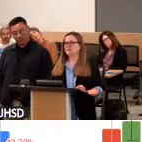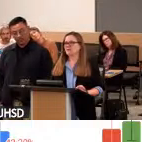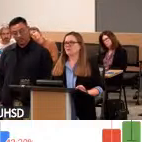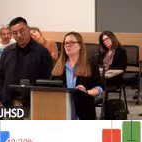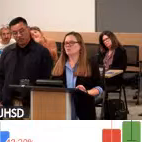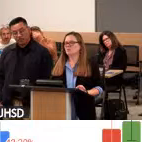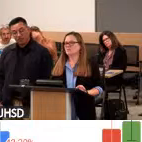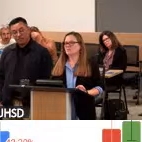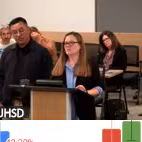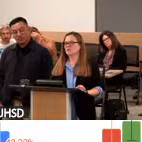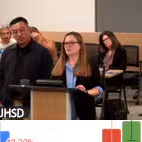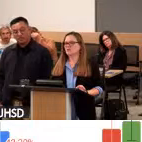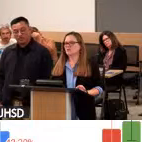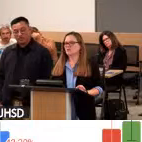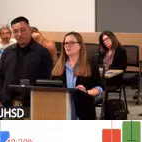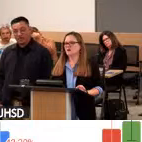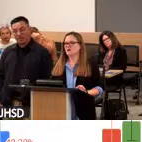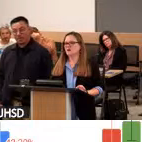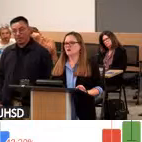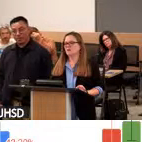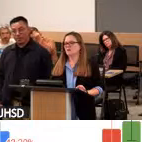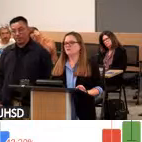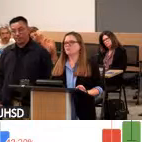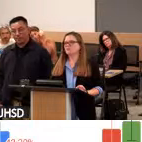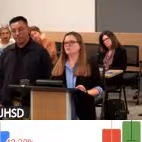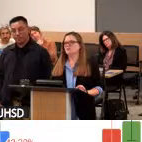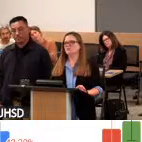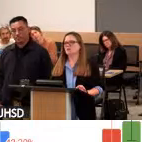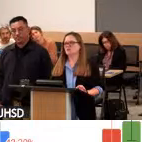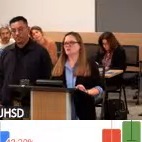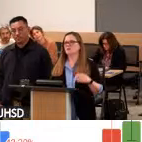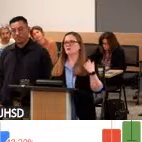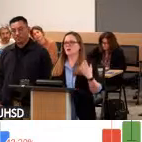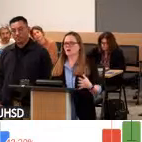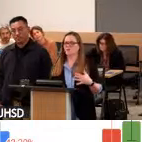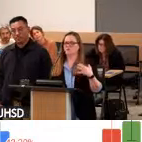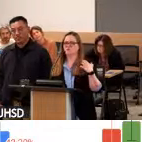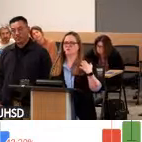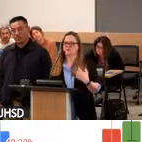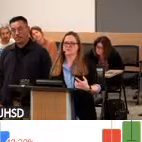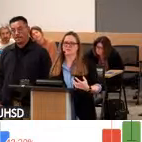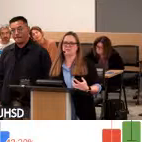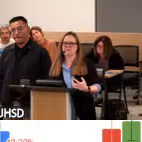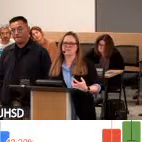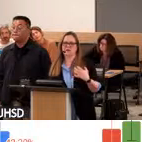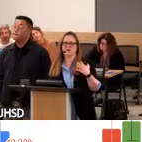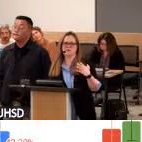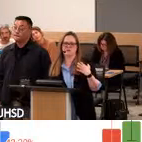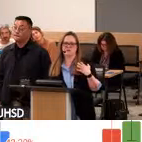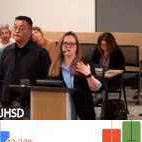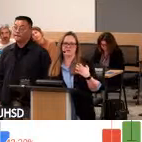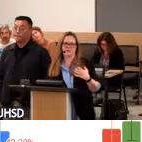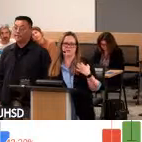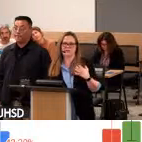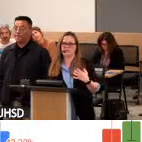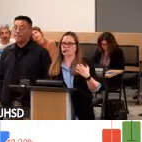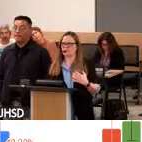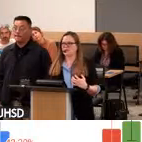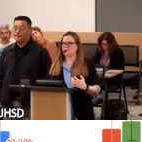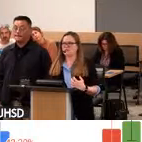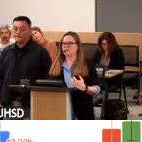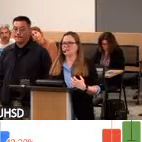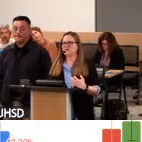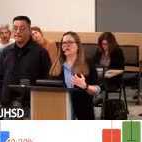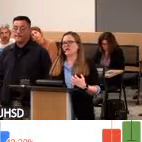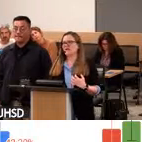an increase in the number of our teachers who are achieving accomplished or exceeds on their evaluation